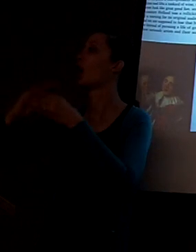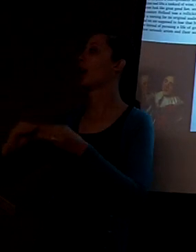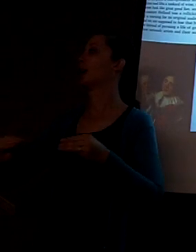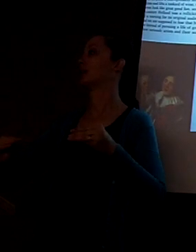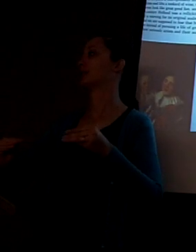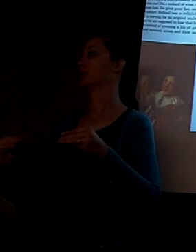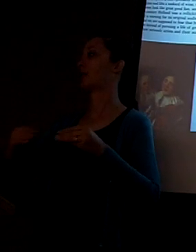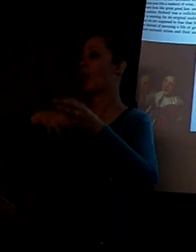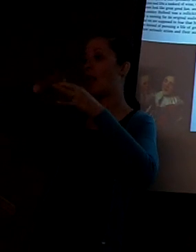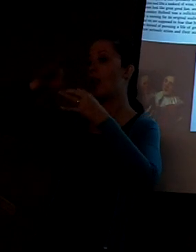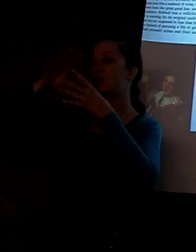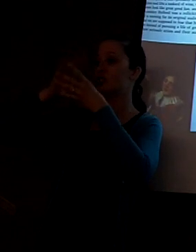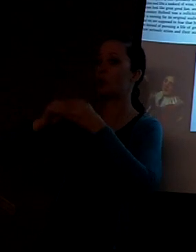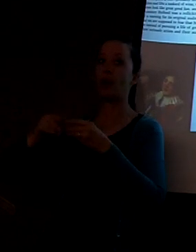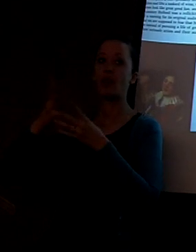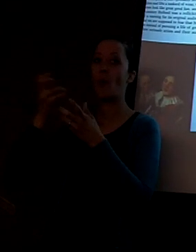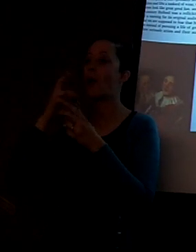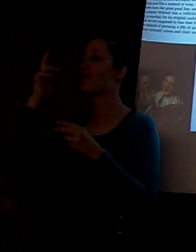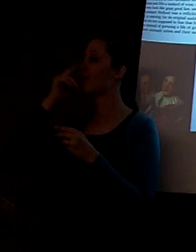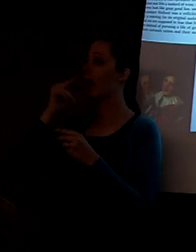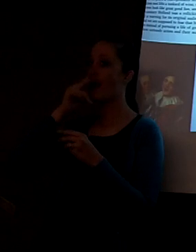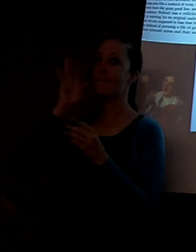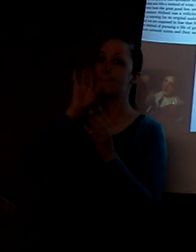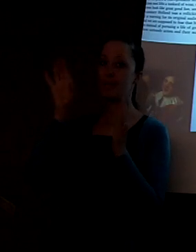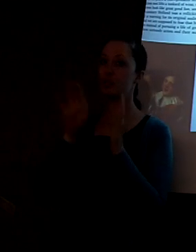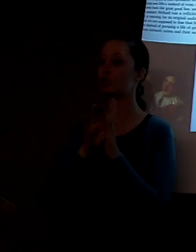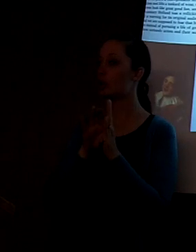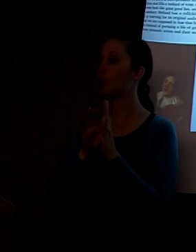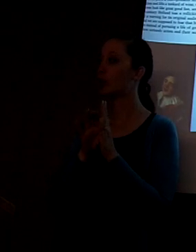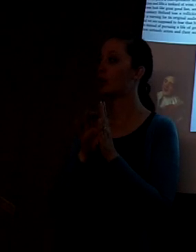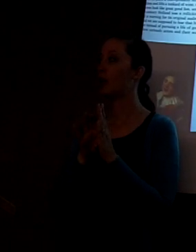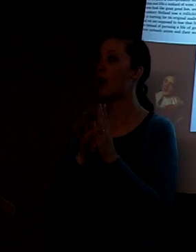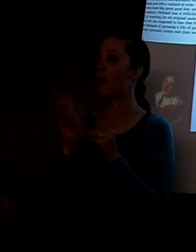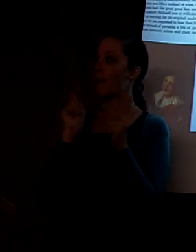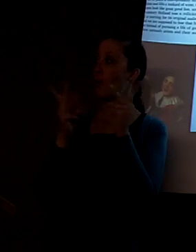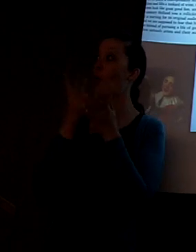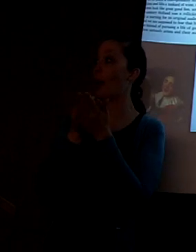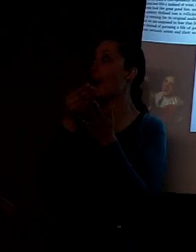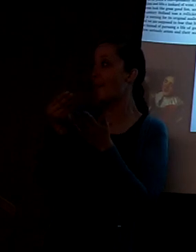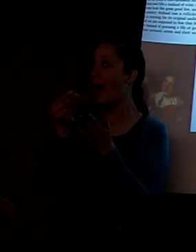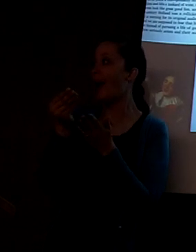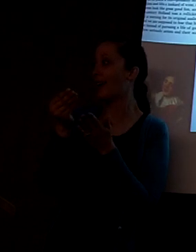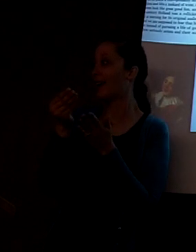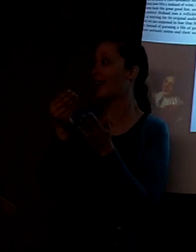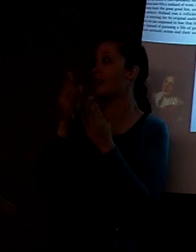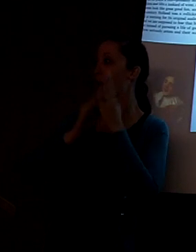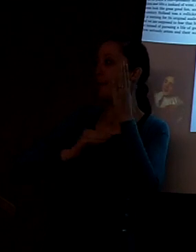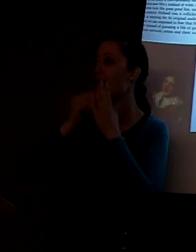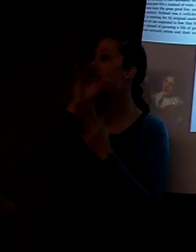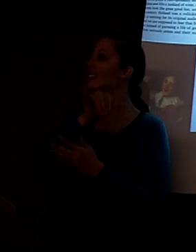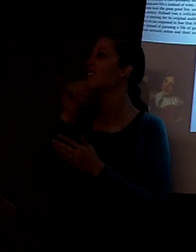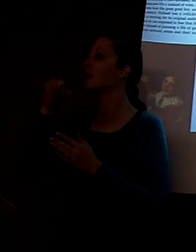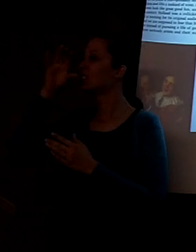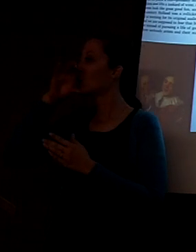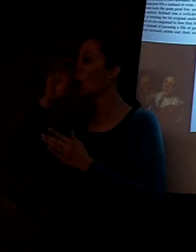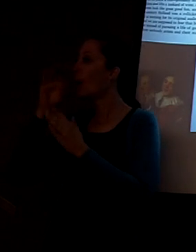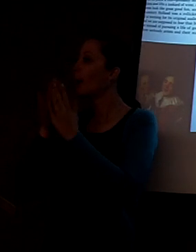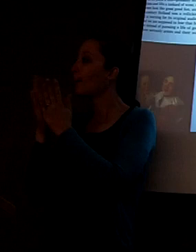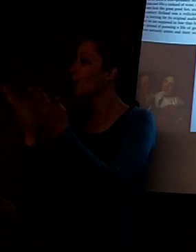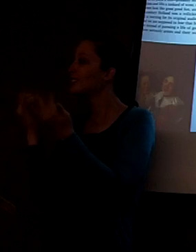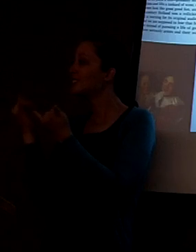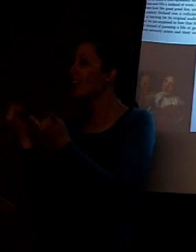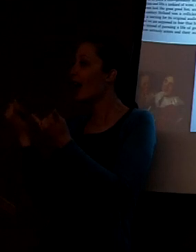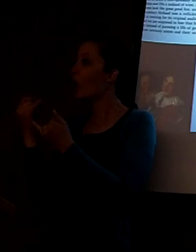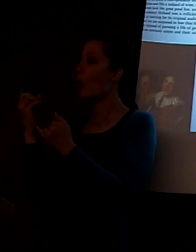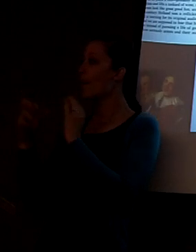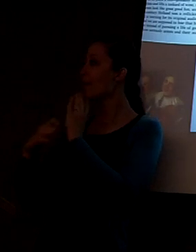information, they were to be humorous, and people would buy them. Just like you buy comic books today, or just like you